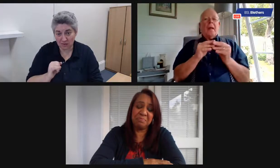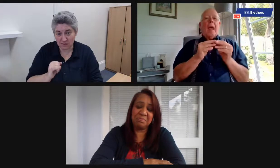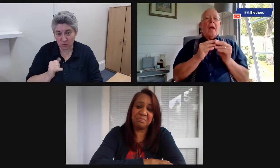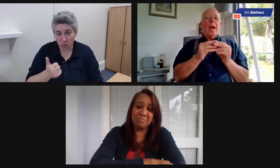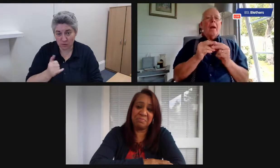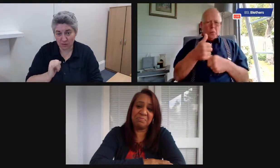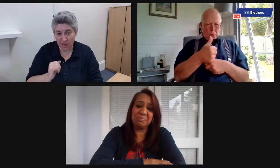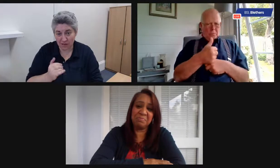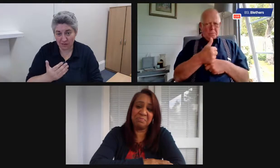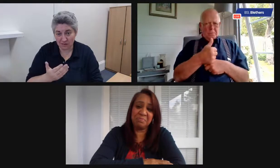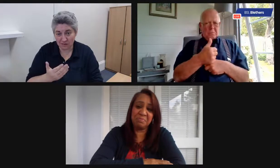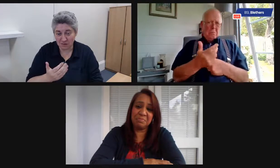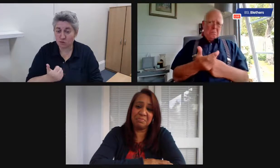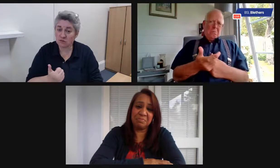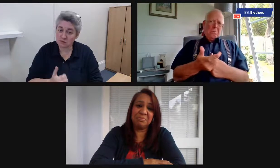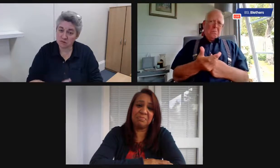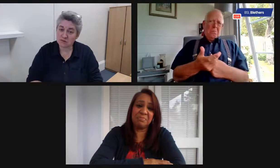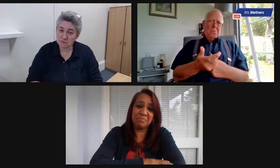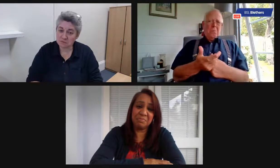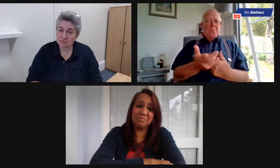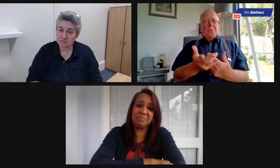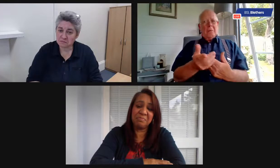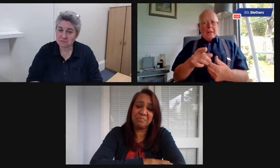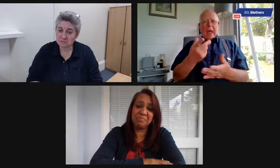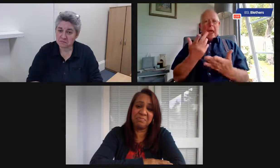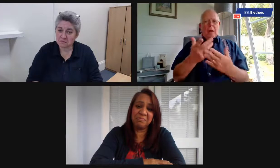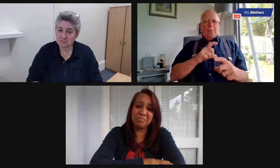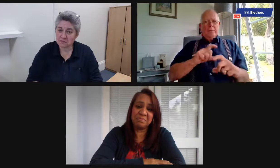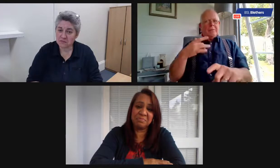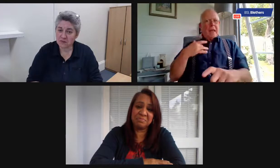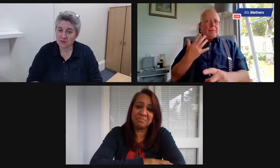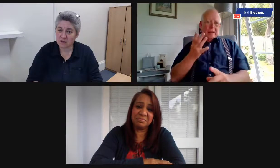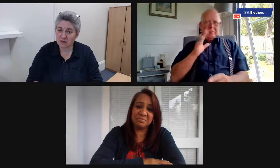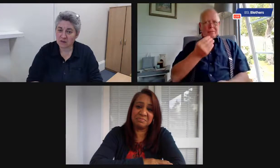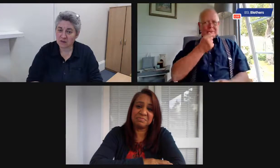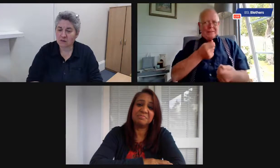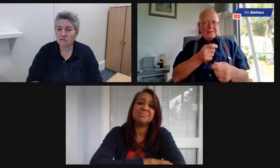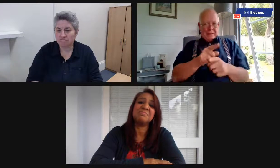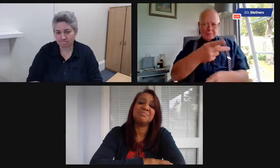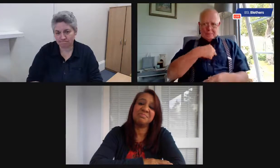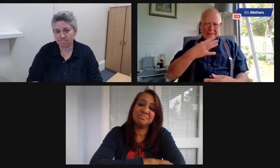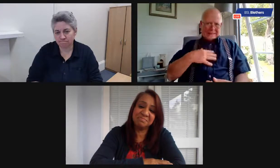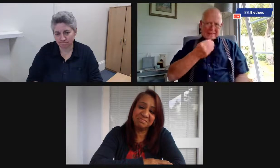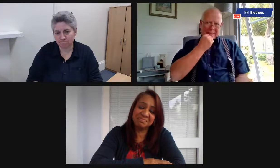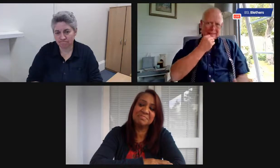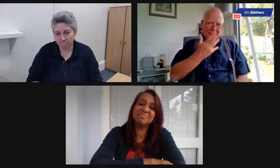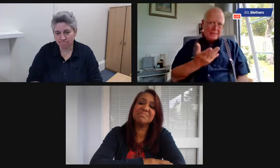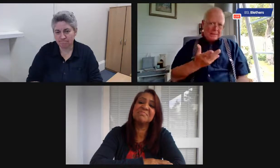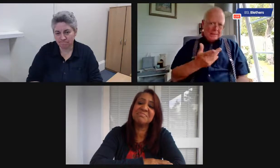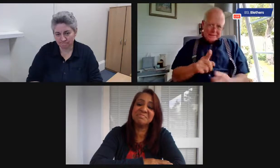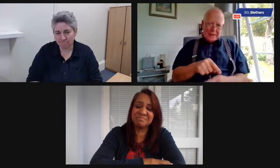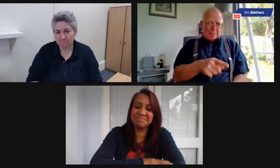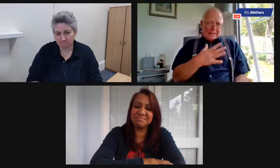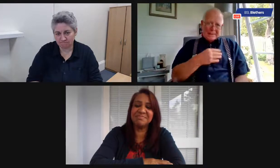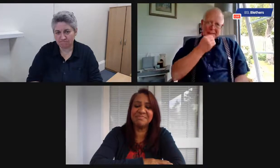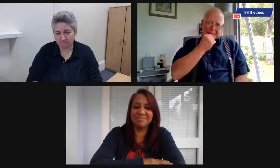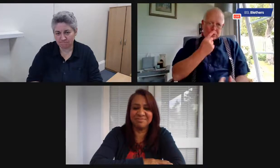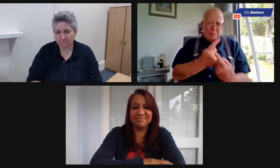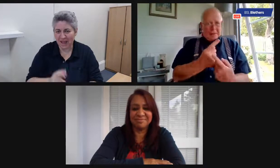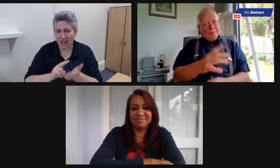close around it. Is that a good thing or a bad thing? Tell me. Well, I mean, that's how it stays alive. It's got to eat. We've all got to eat, haven't we? So